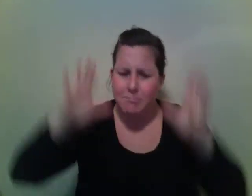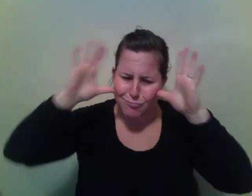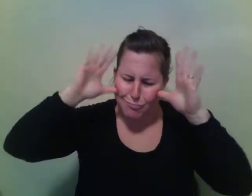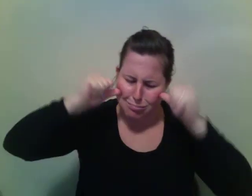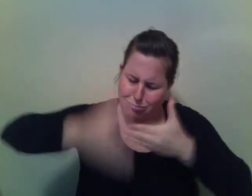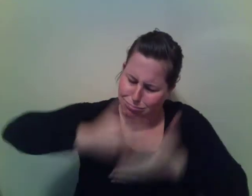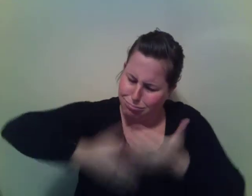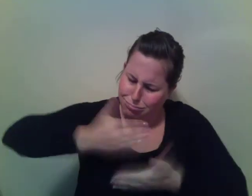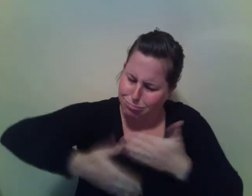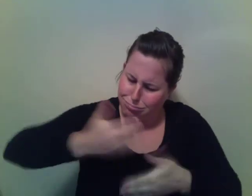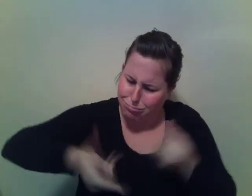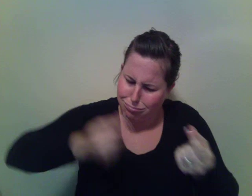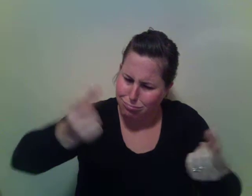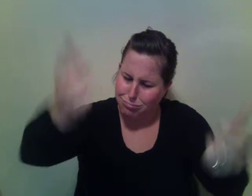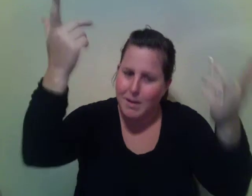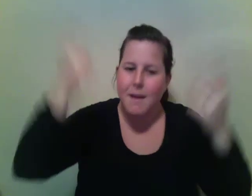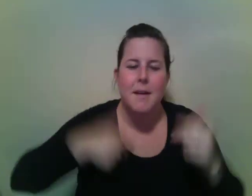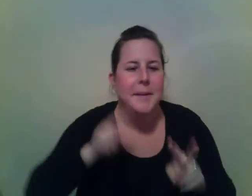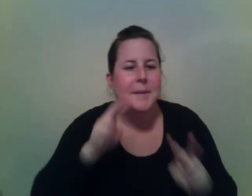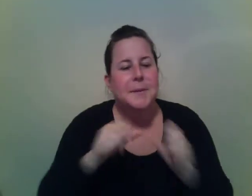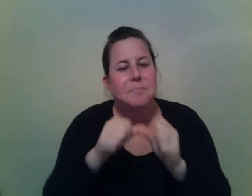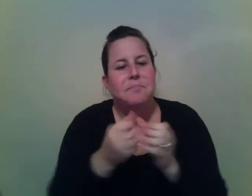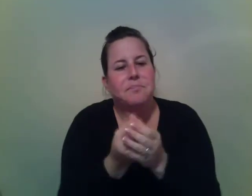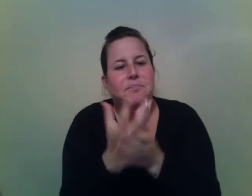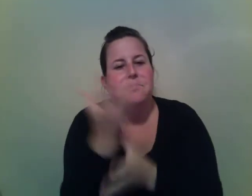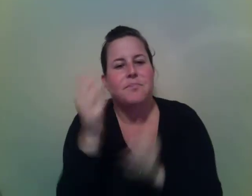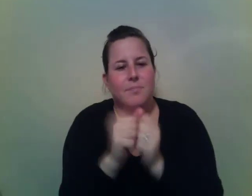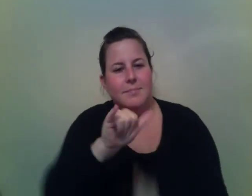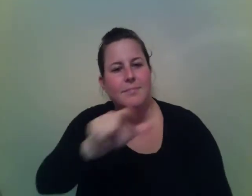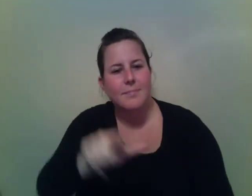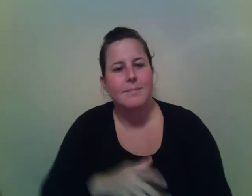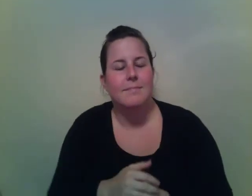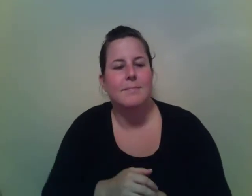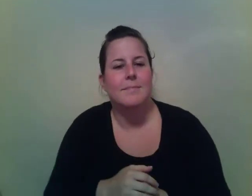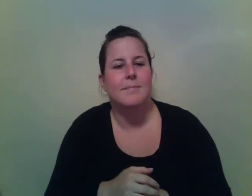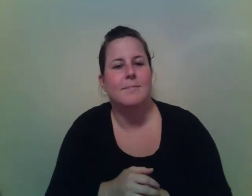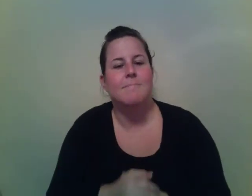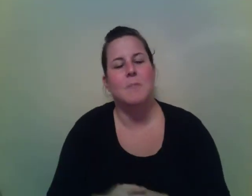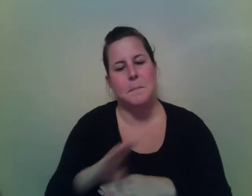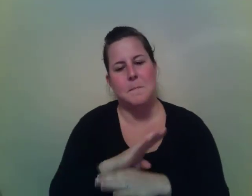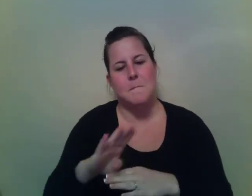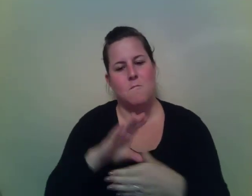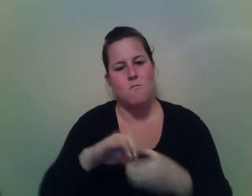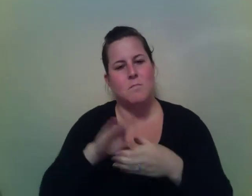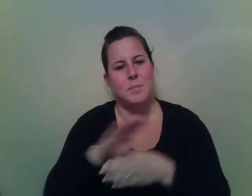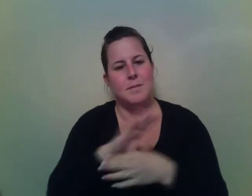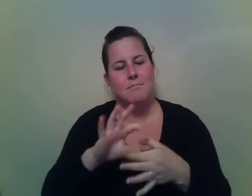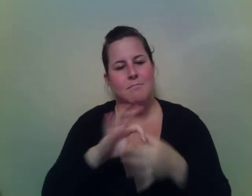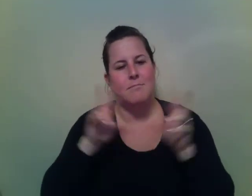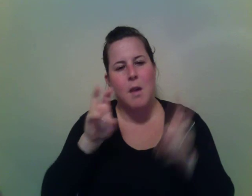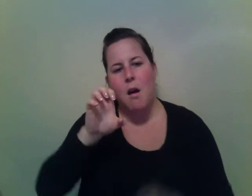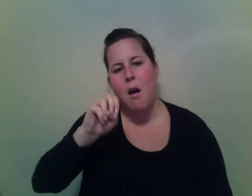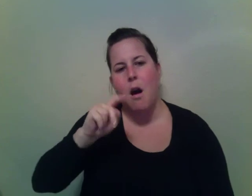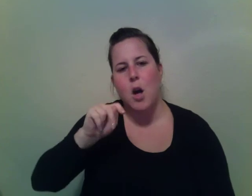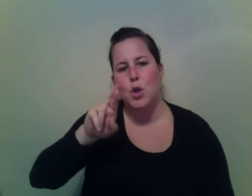days. I cannot wait to continue growing in this. Entrepreneurship. Entrepreneurship. love this. Entrepreneurship is